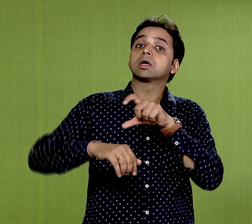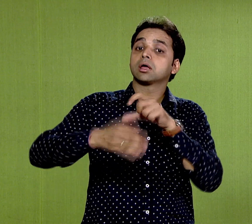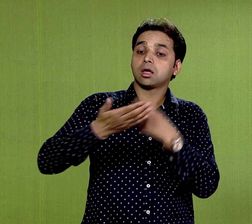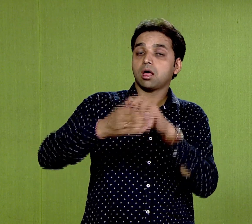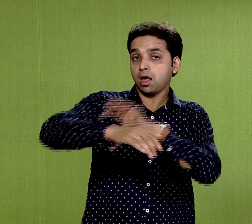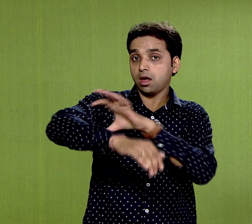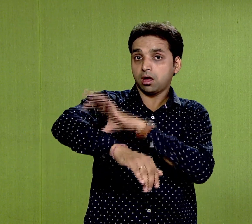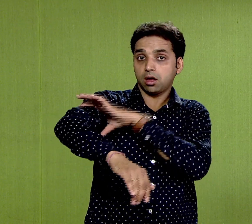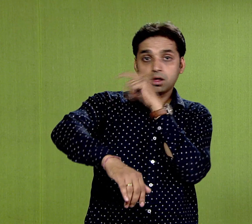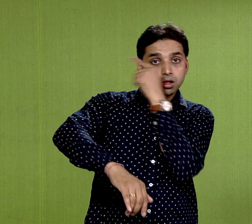and the Punjab,